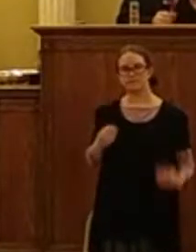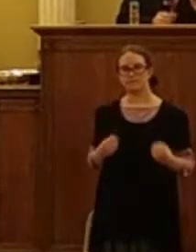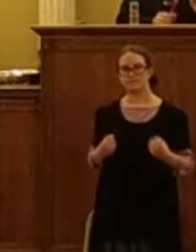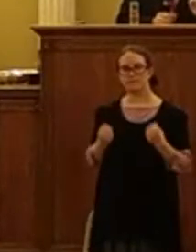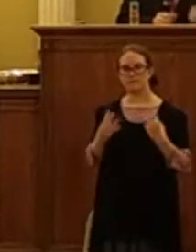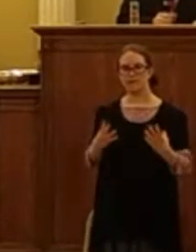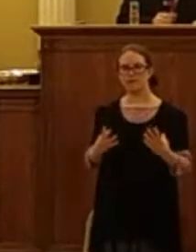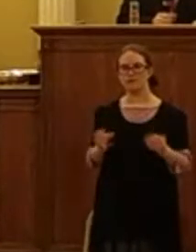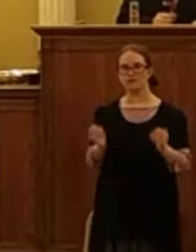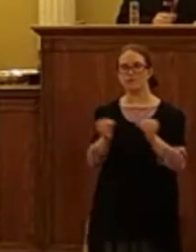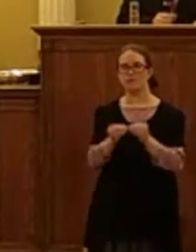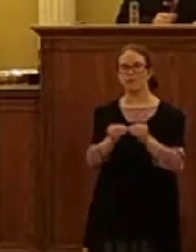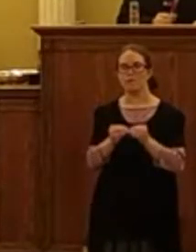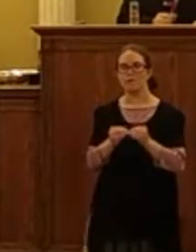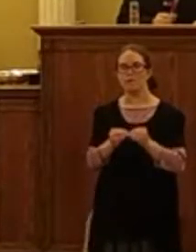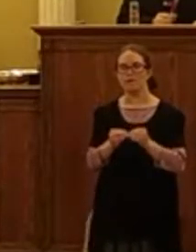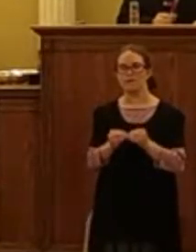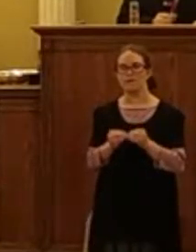much more